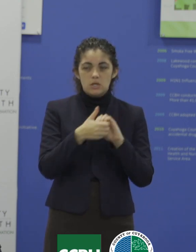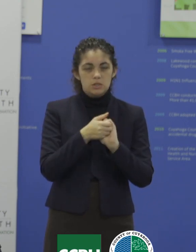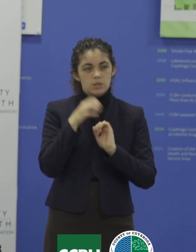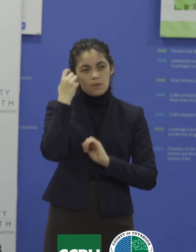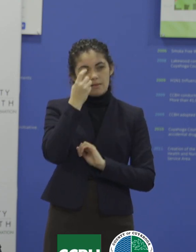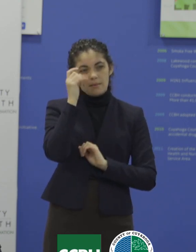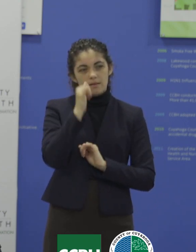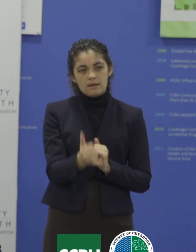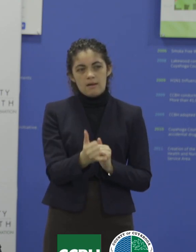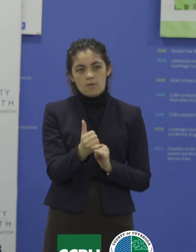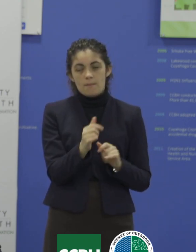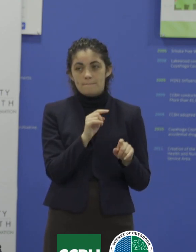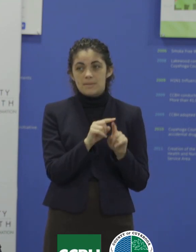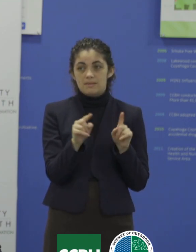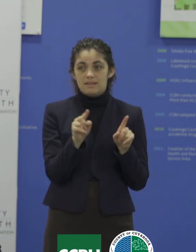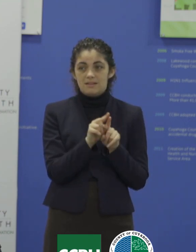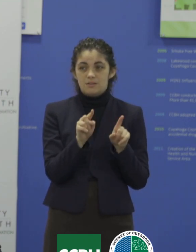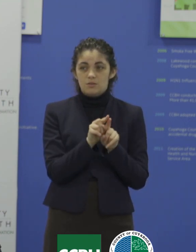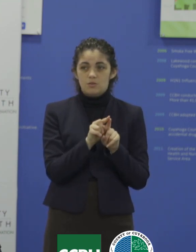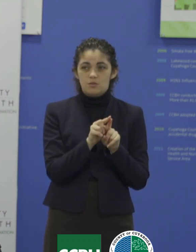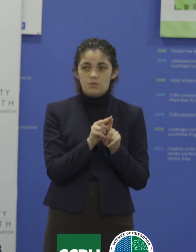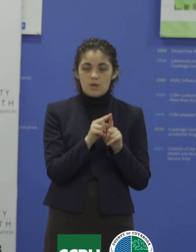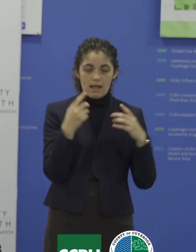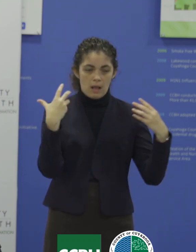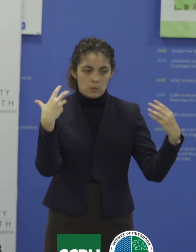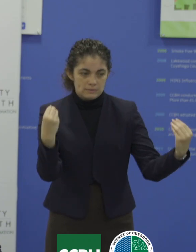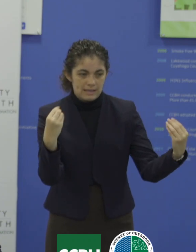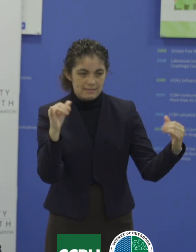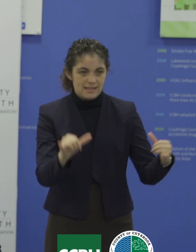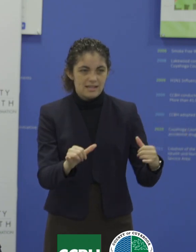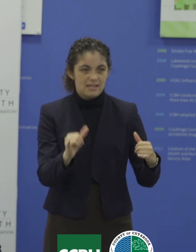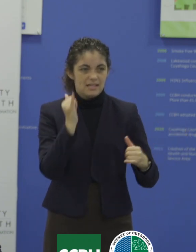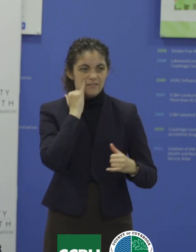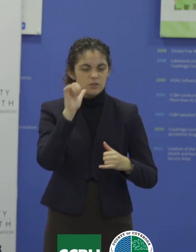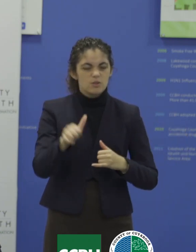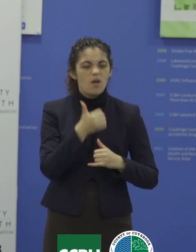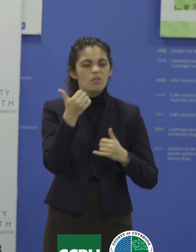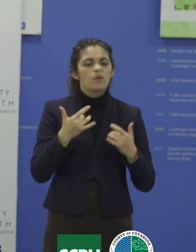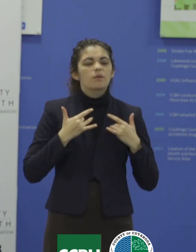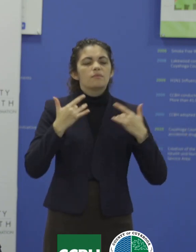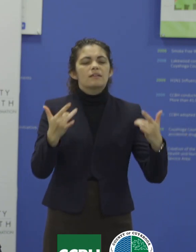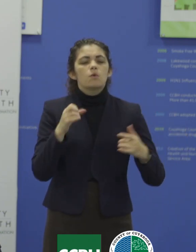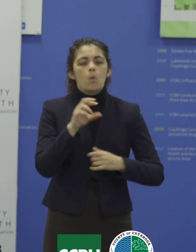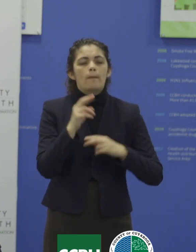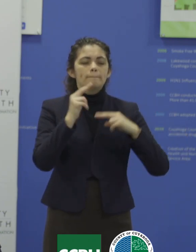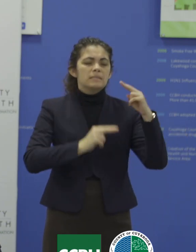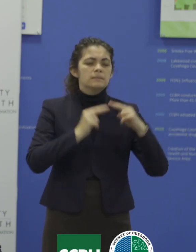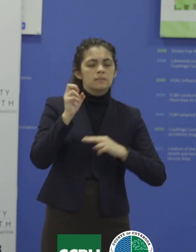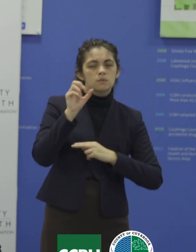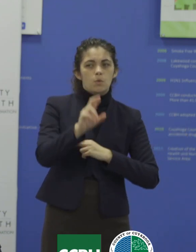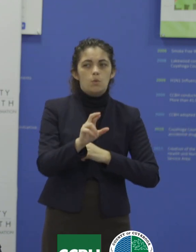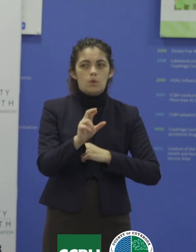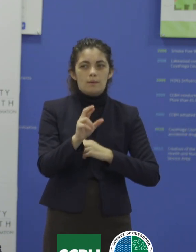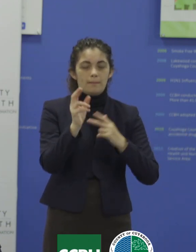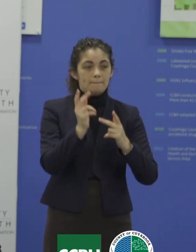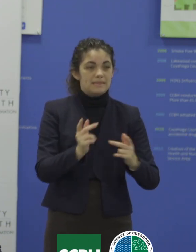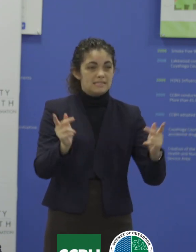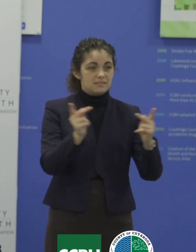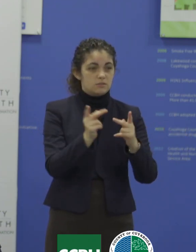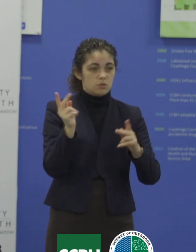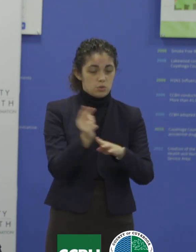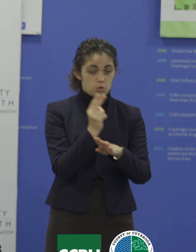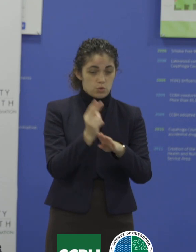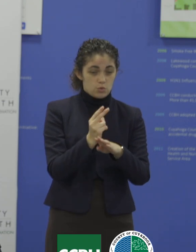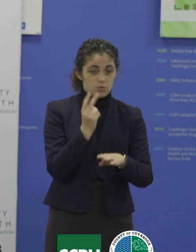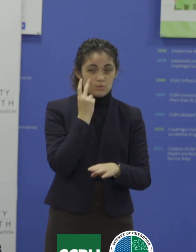thinking about. But then there's also the external surge. Are there other facilities or buildings or vessels that can be used,